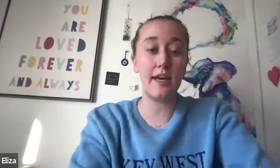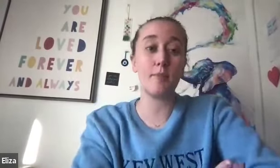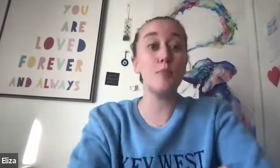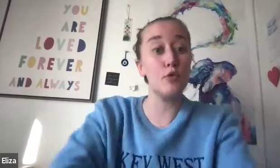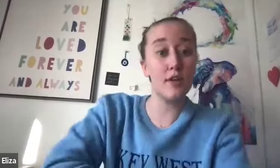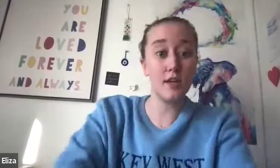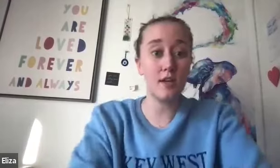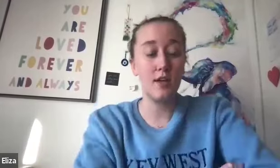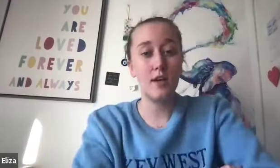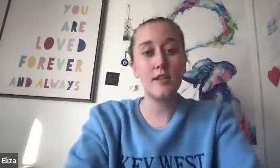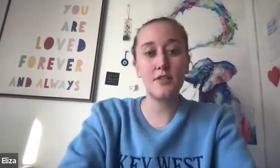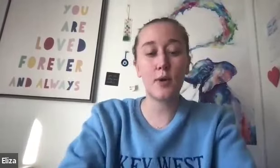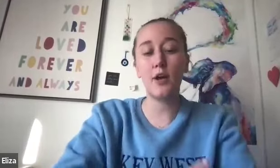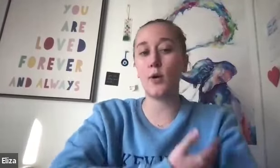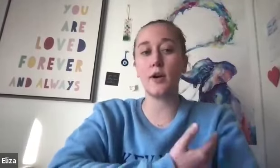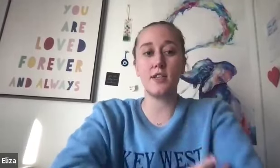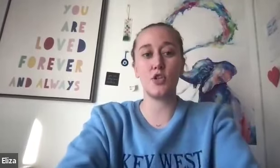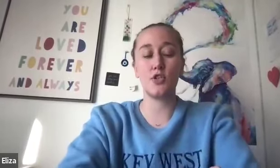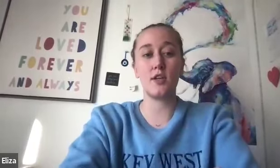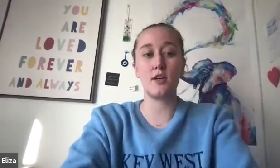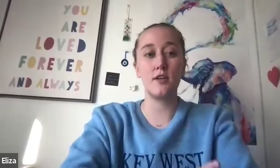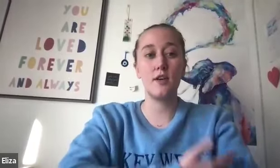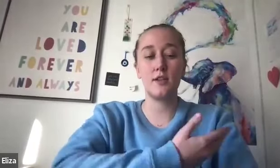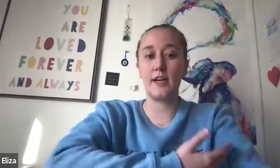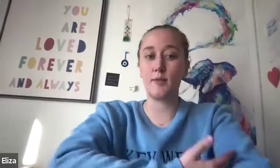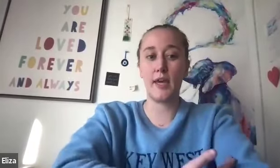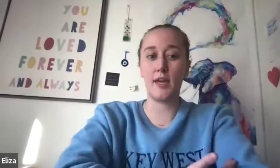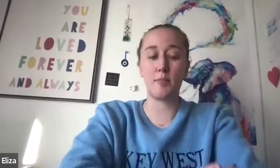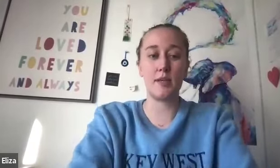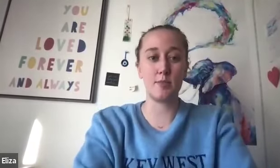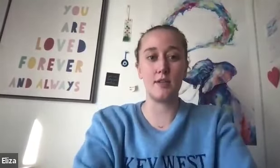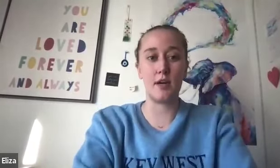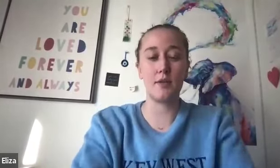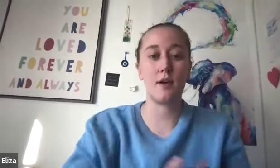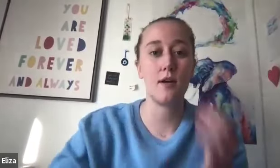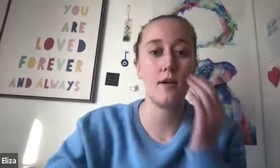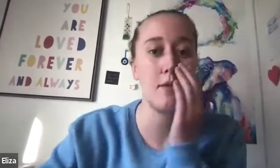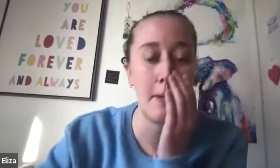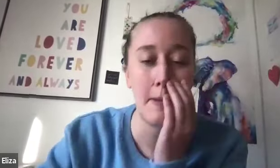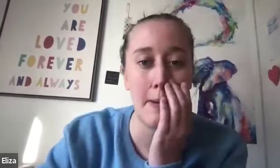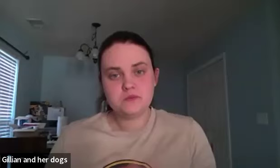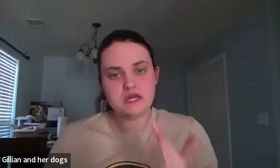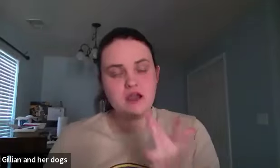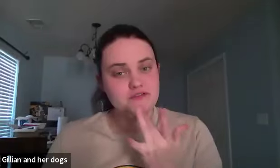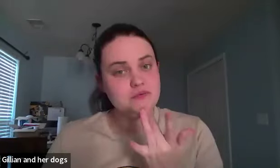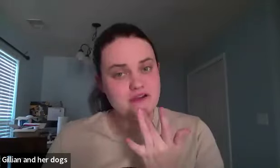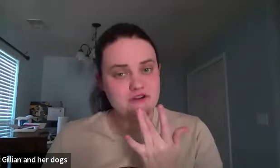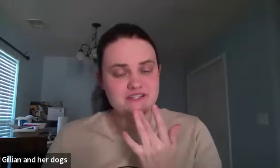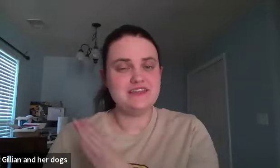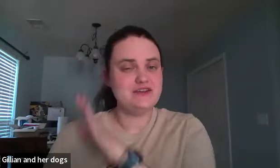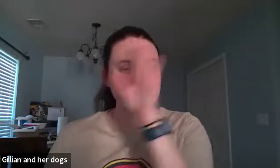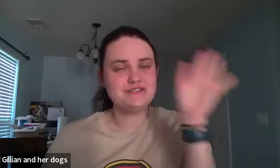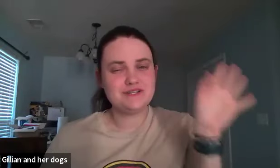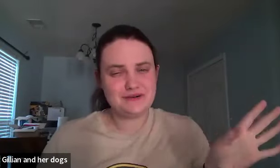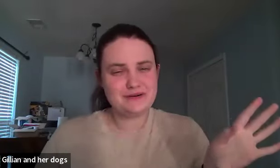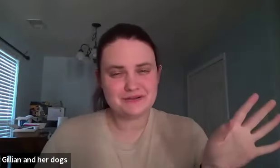like moving left to right, or is it just the like hand placement down here? It can be kind of a preference, and there's no